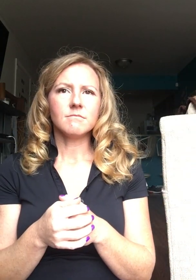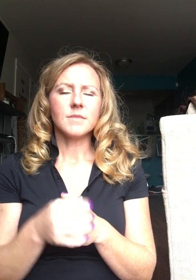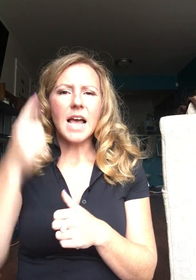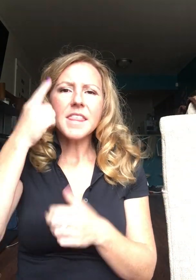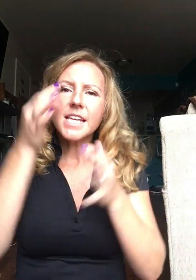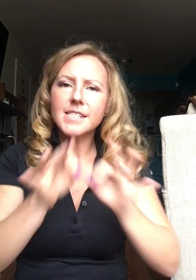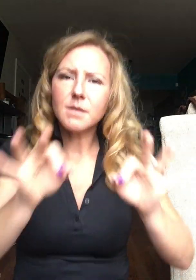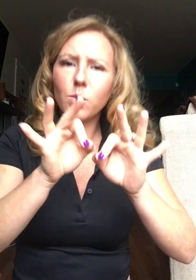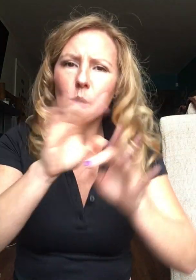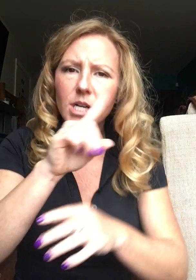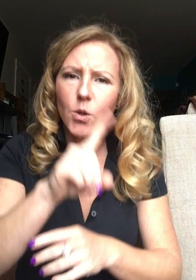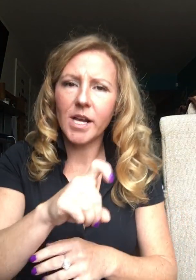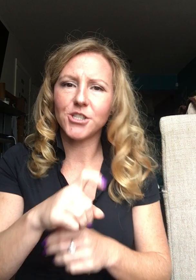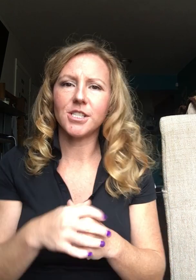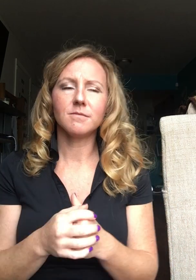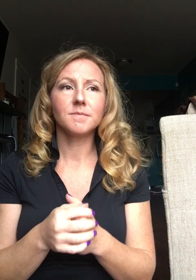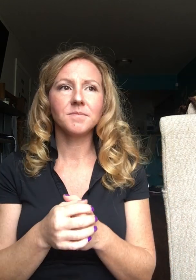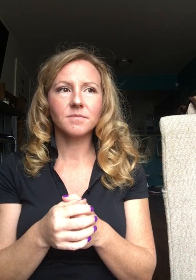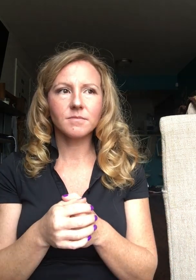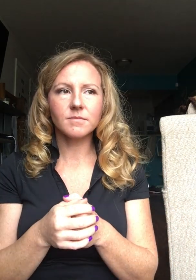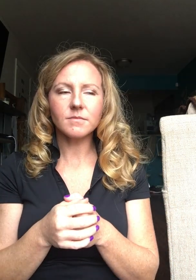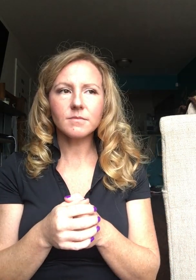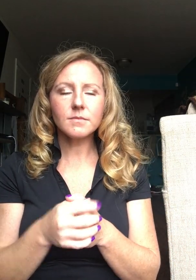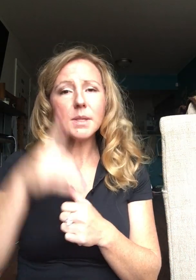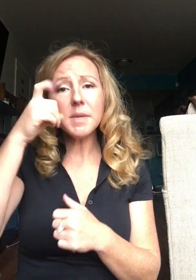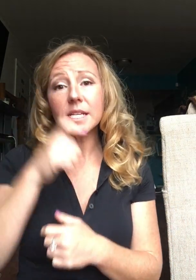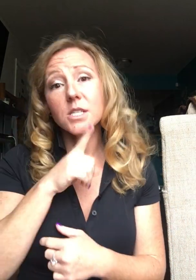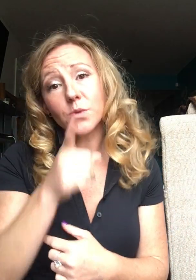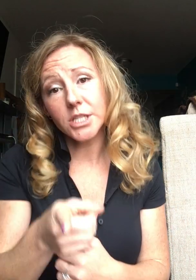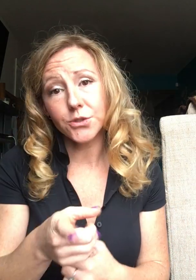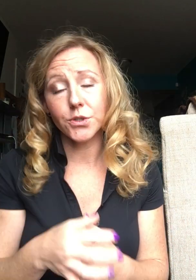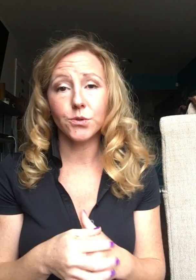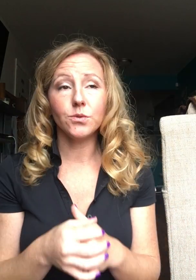I think it's an important question because it's really true.